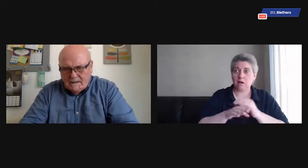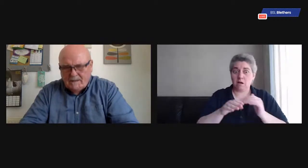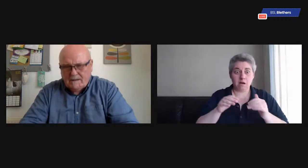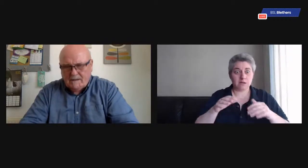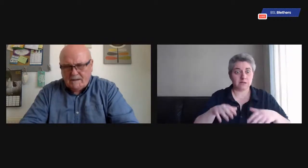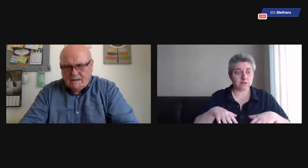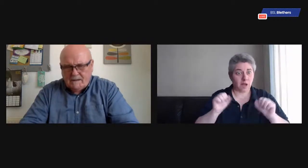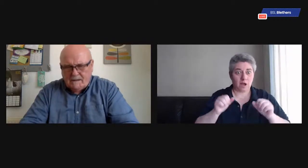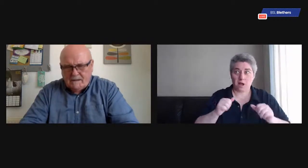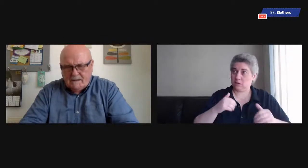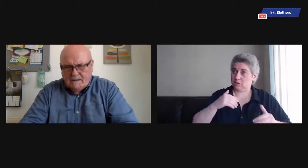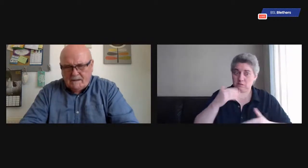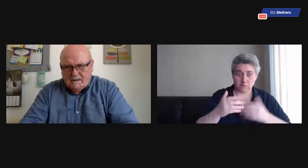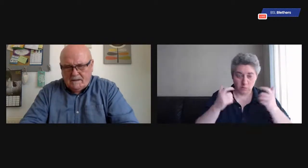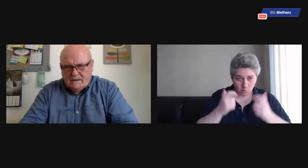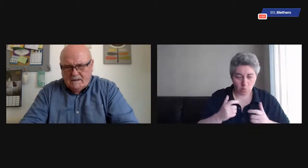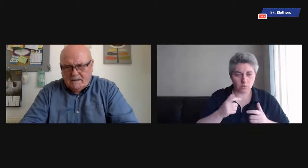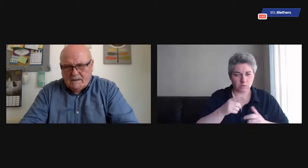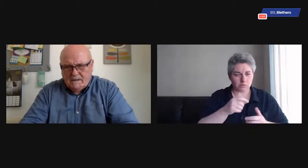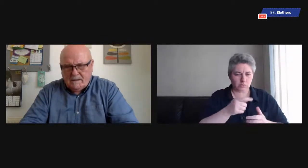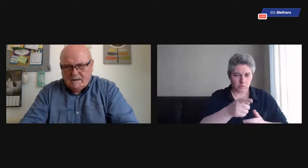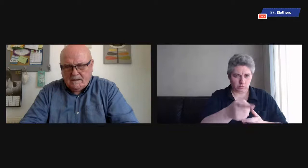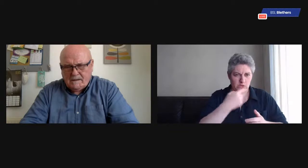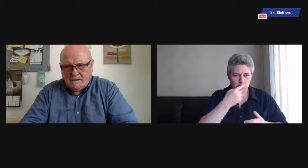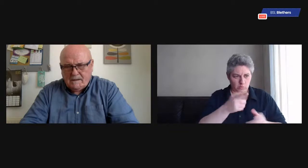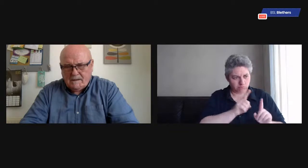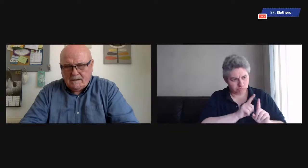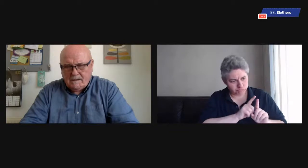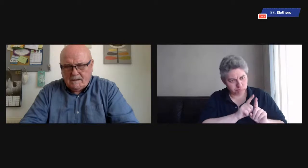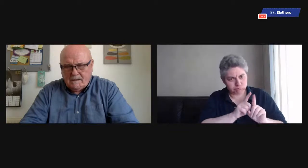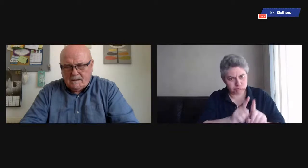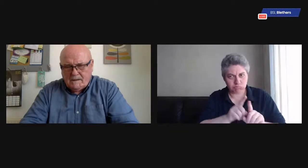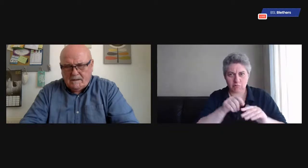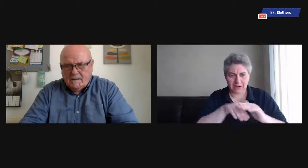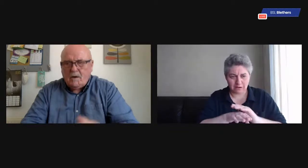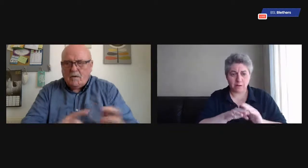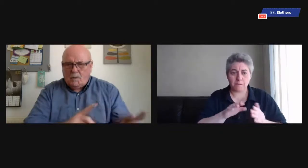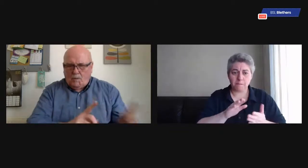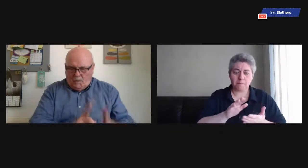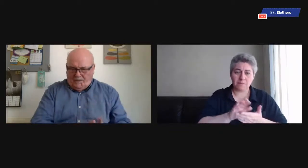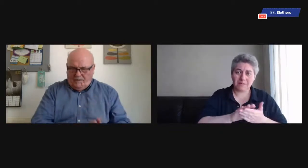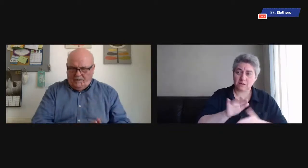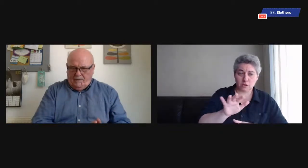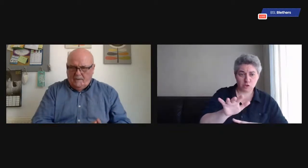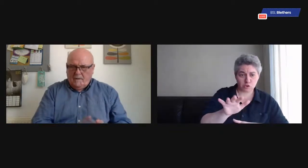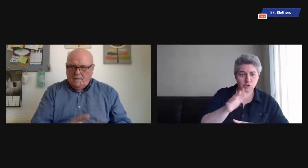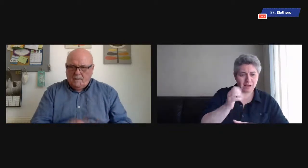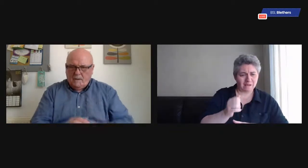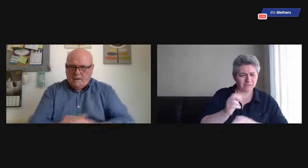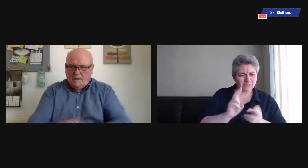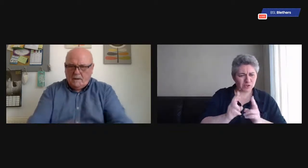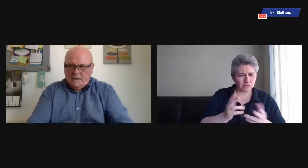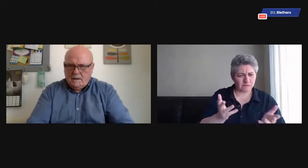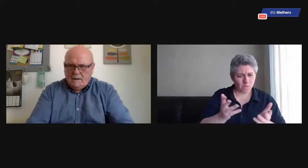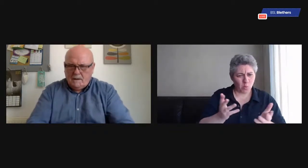role, they're looking for a rapport, a trust and an understanding to ensure that person